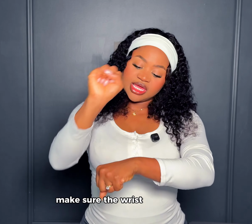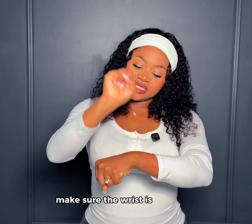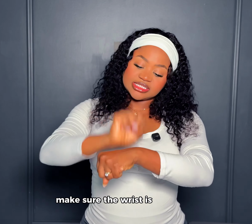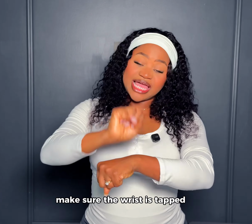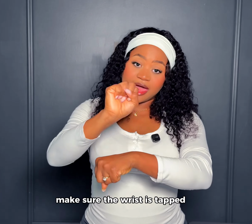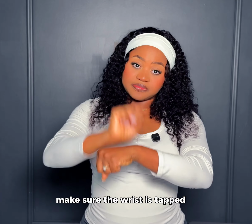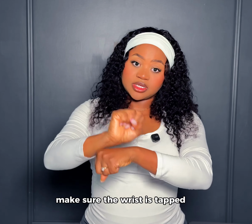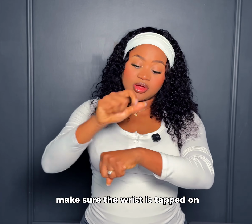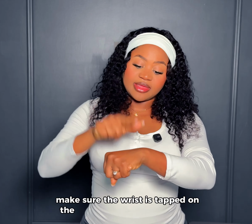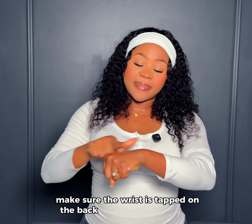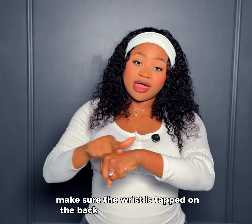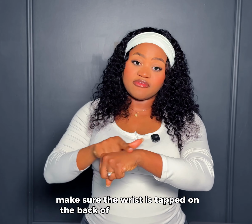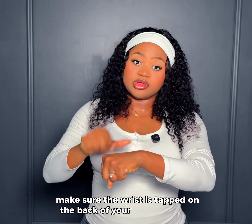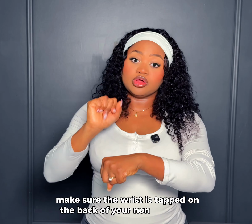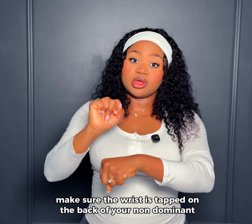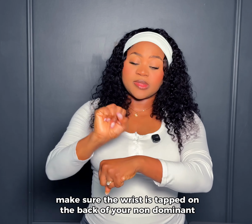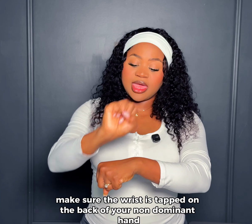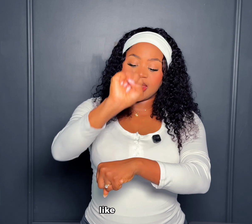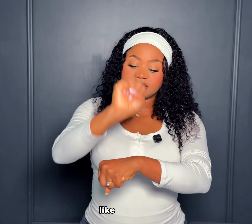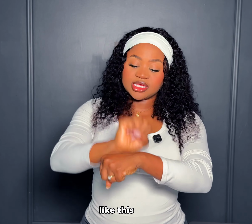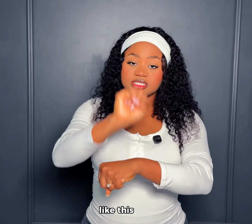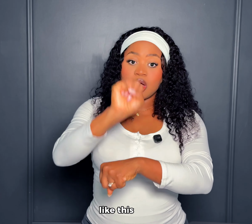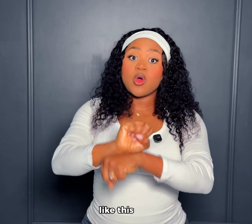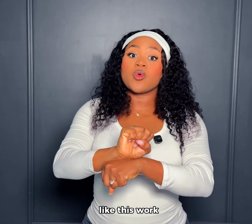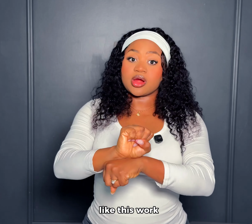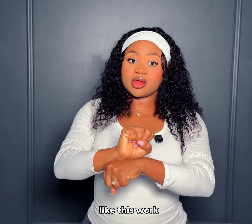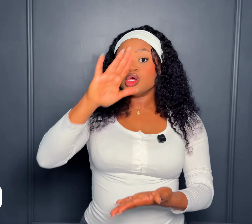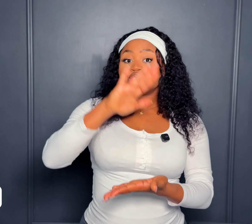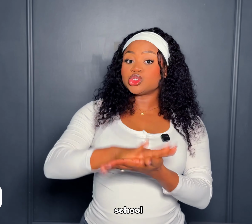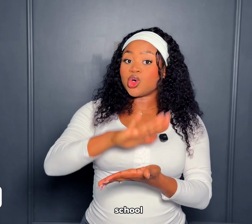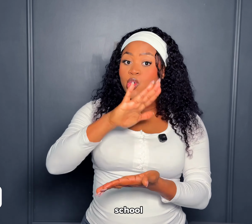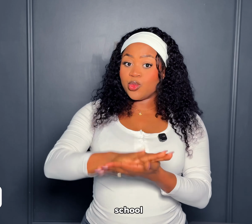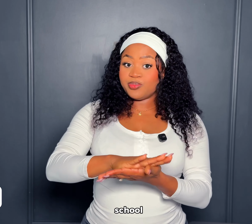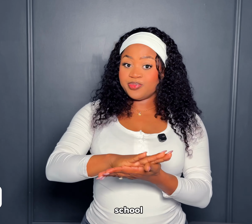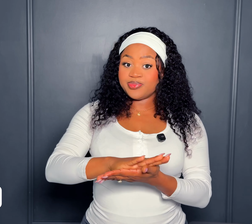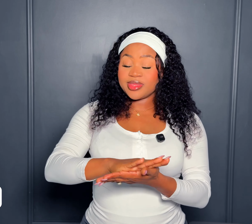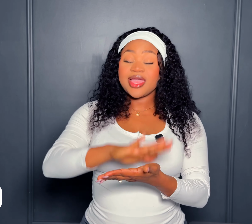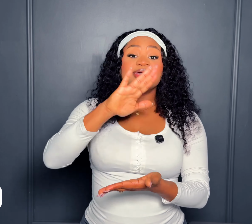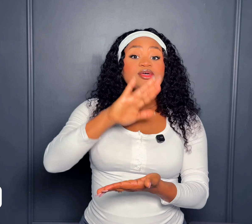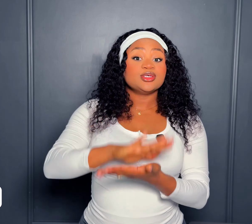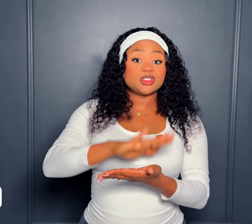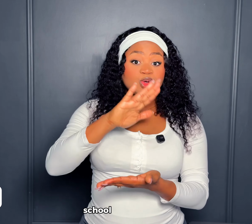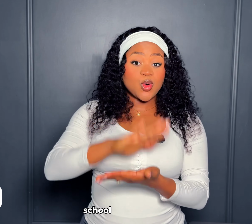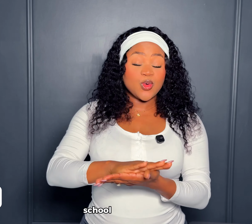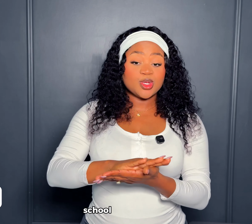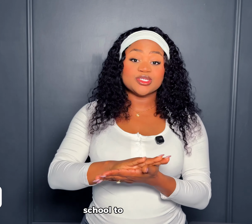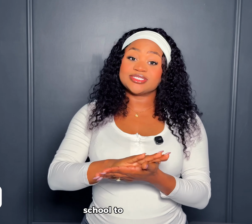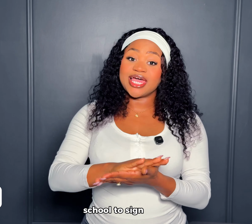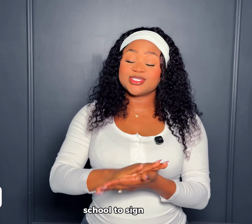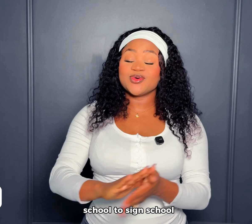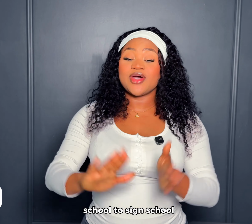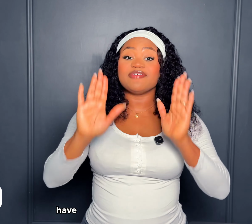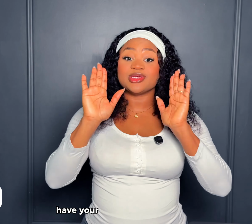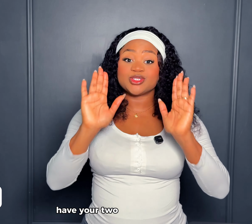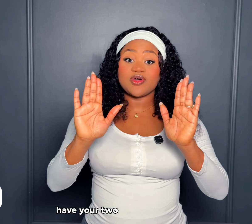is tapped on the back of your non-dominant hand like this. Work. School. School. To sign school, have your two hands